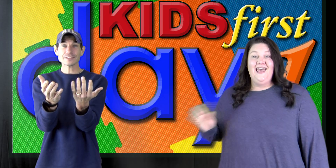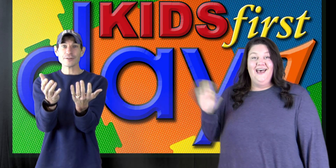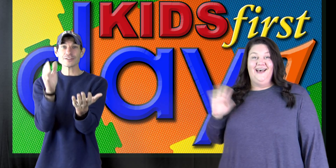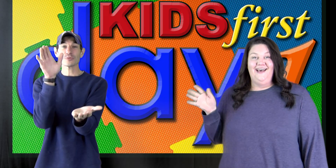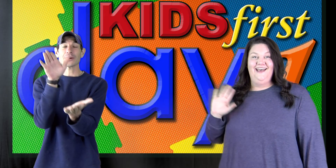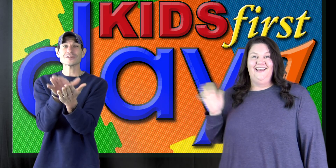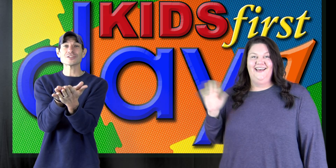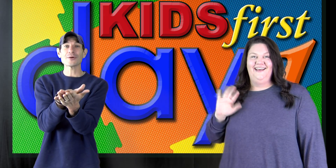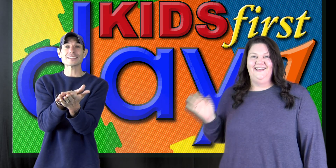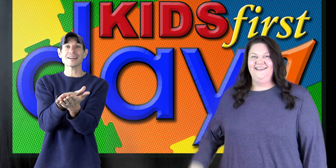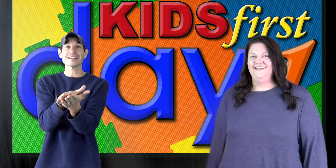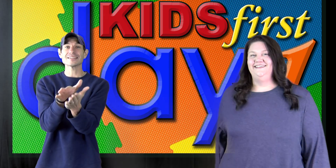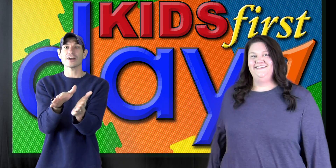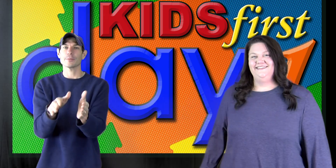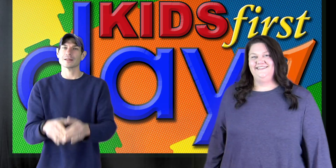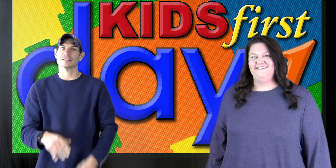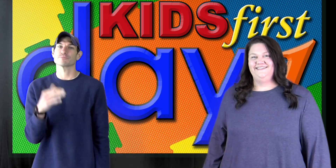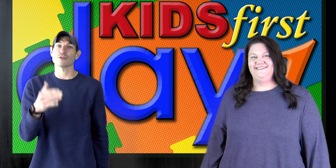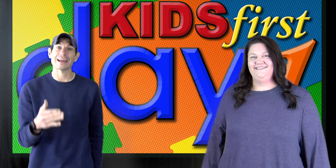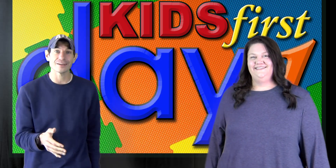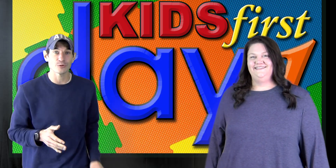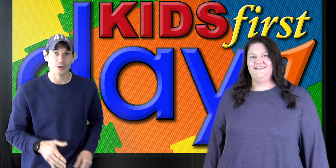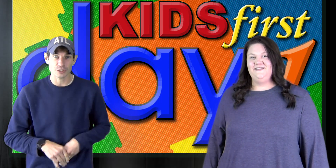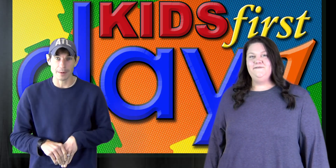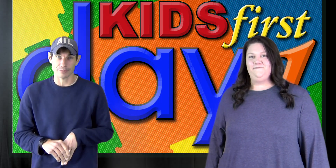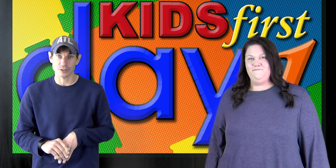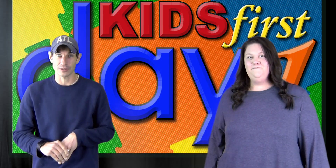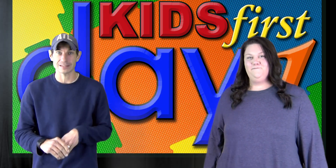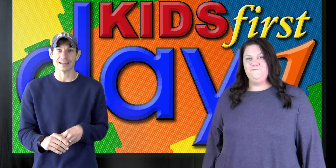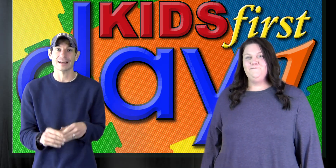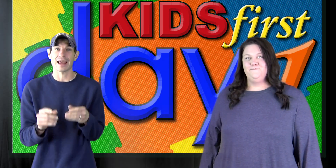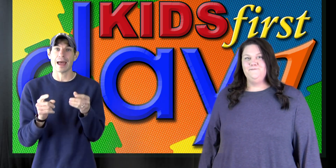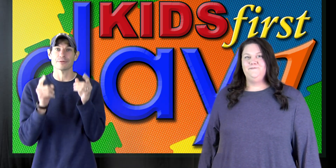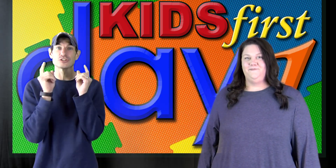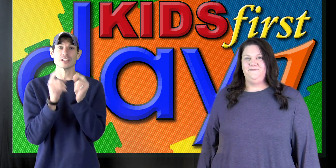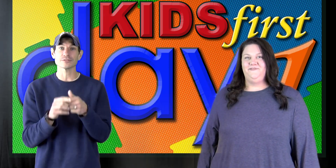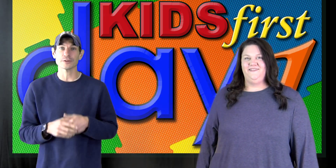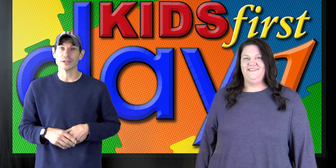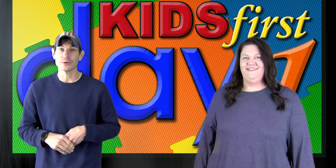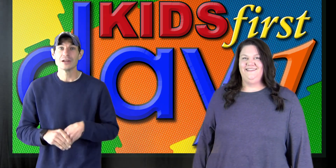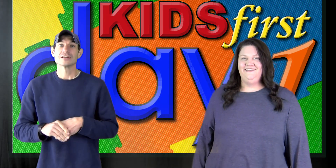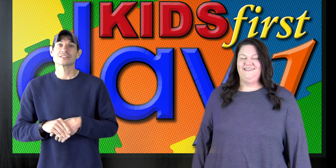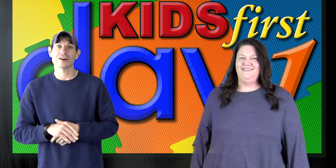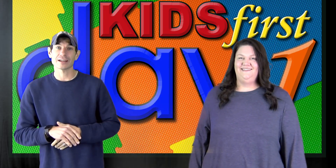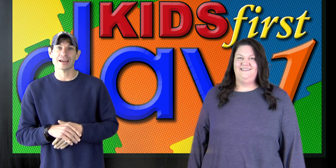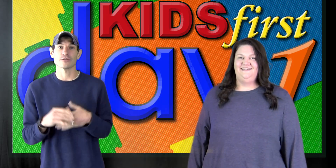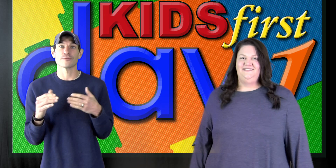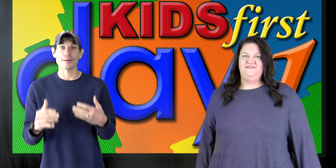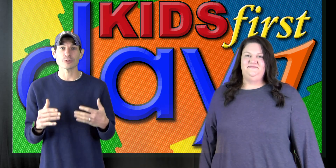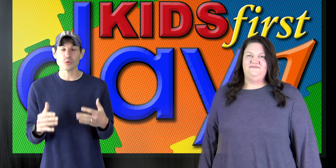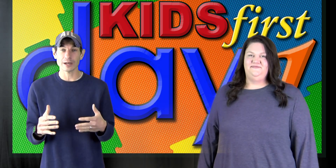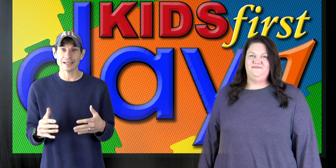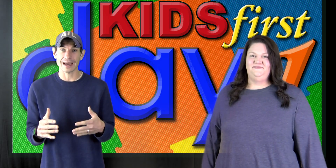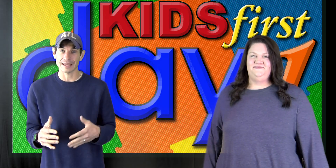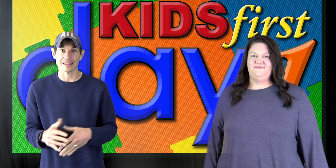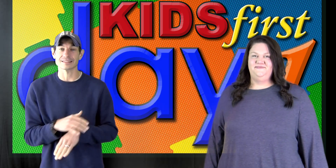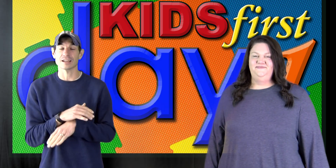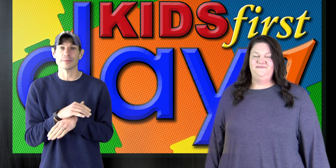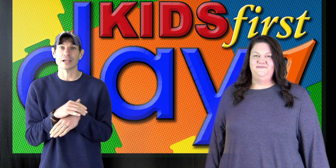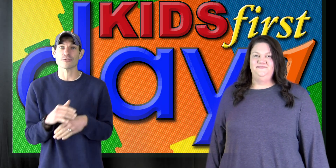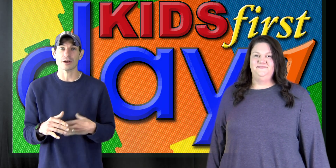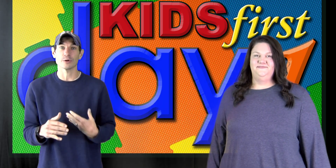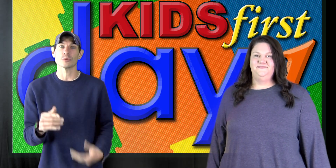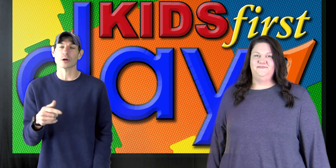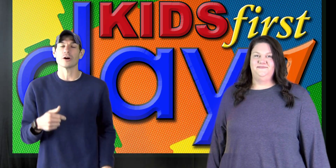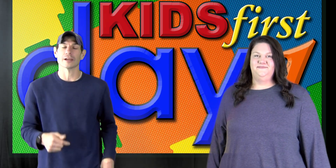What's up, Kids First? We are so excited to tell you about this brand new worship opportunity that's going to happen just for you starting on November 29th. It's